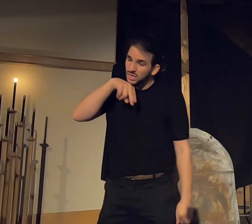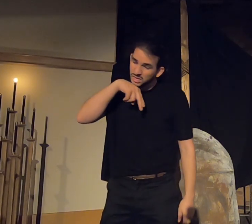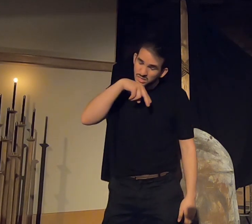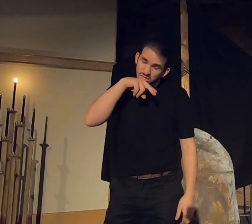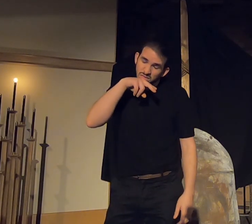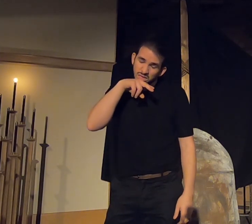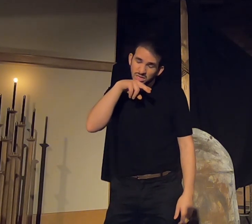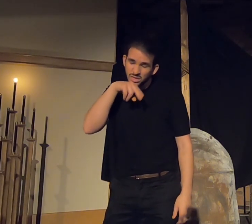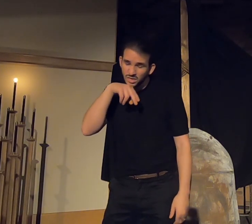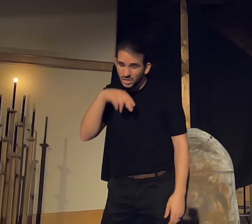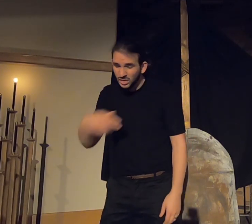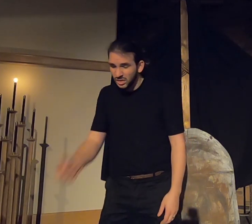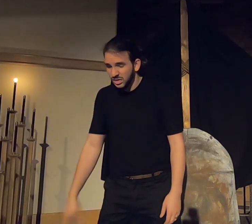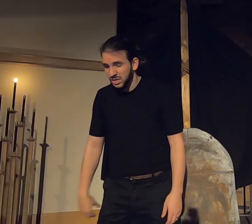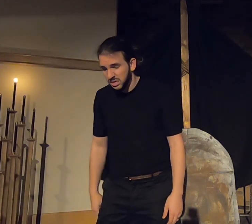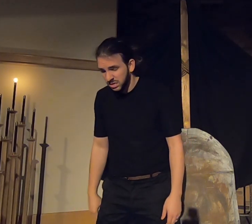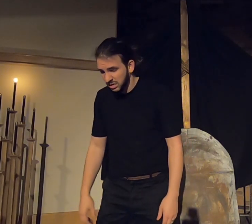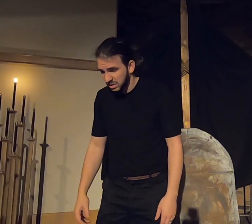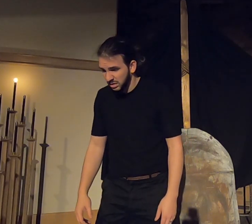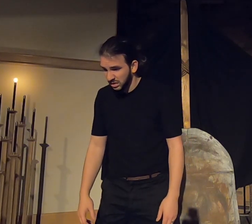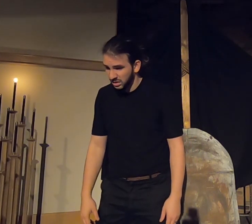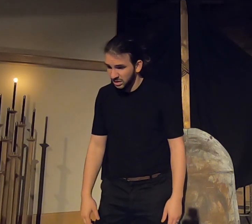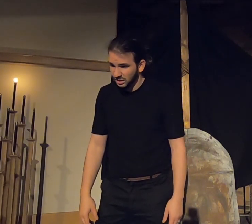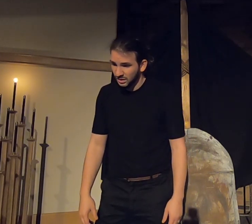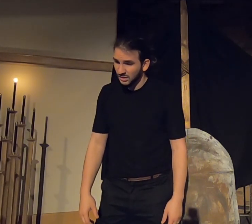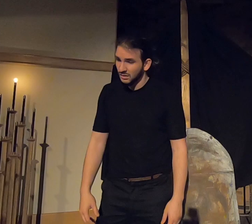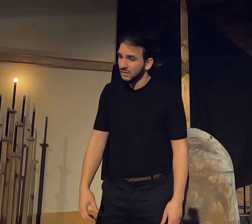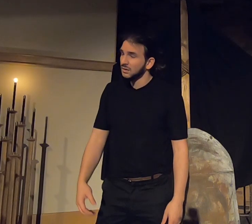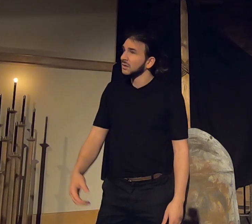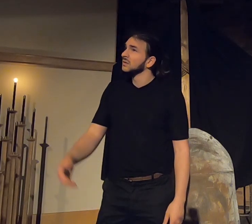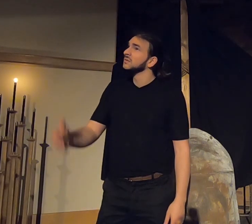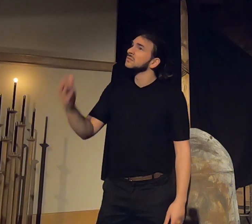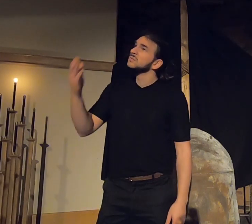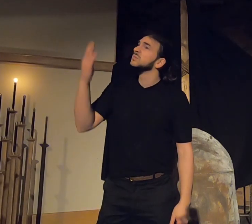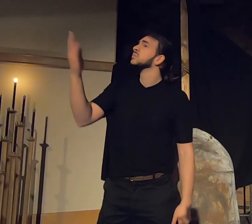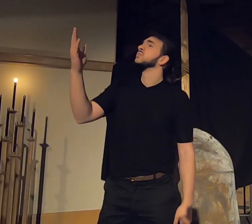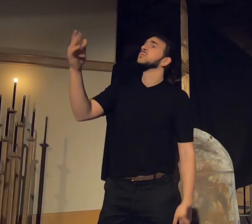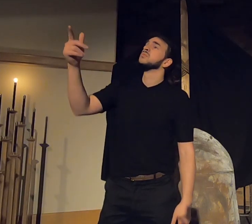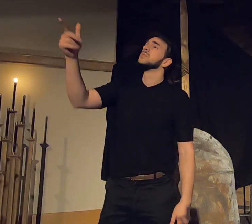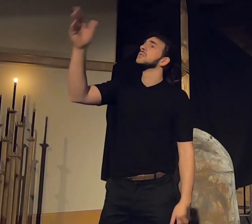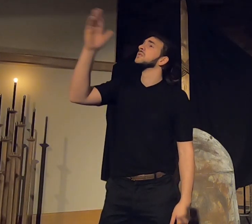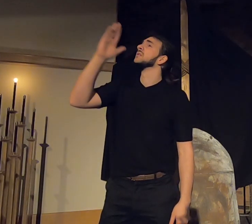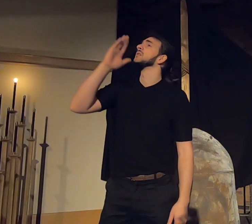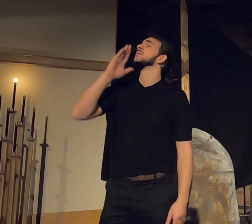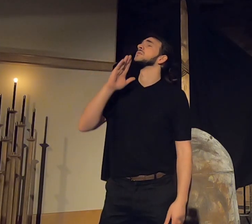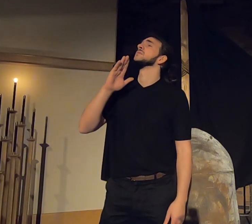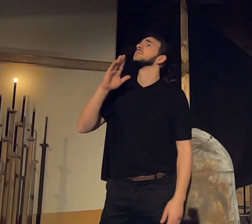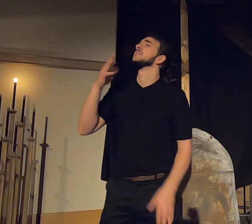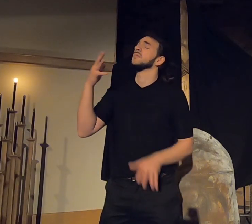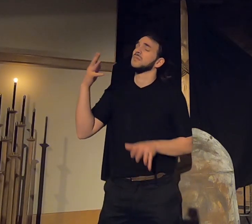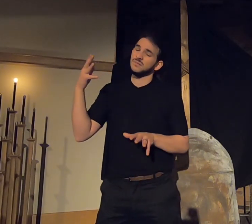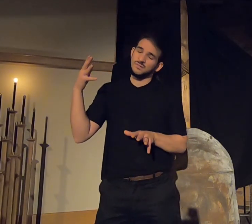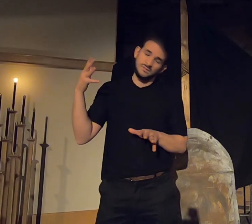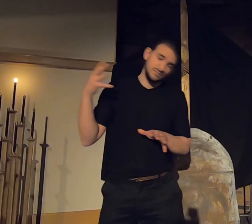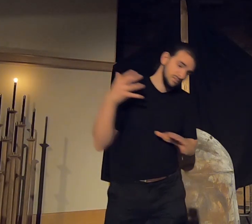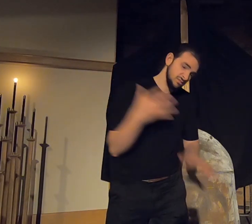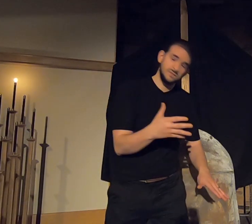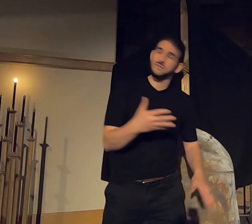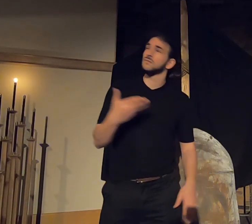and my tongue sticks to the roof of my mouth. You, God, have left me to